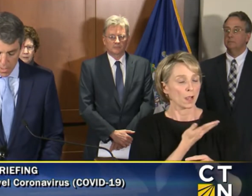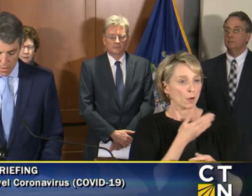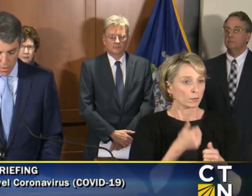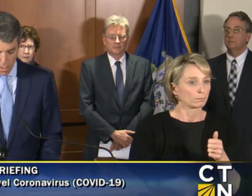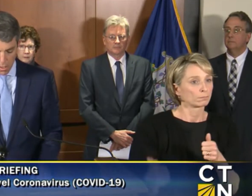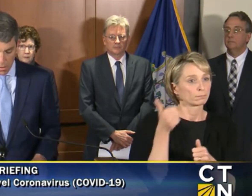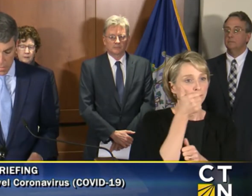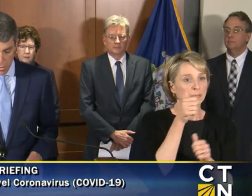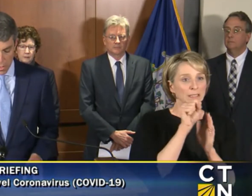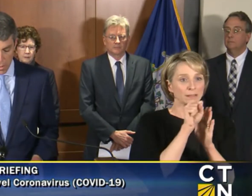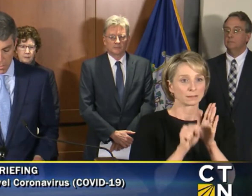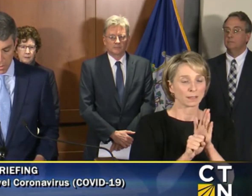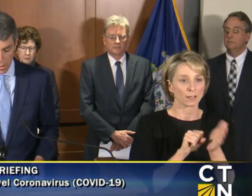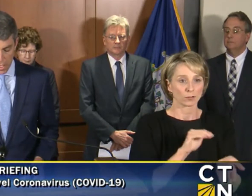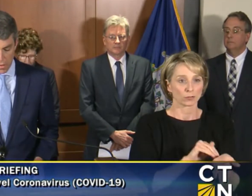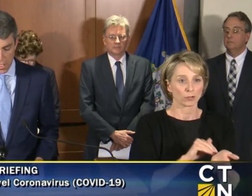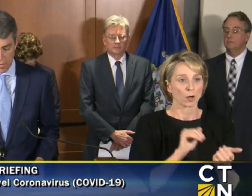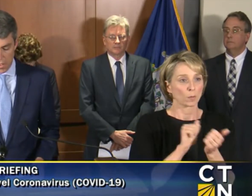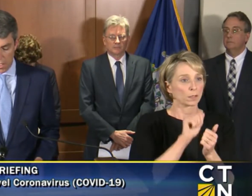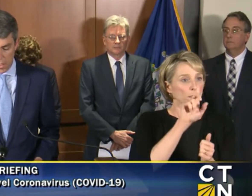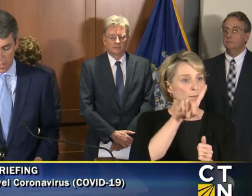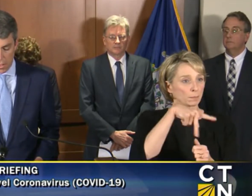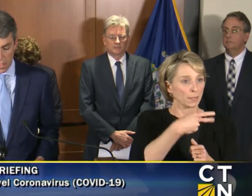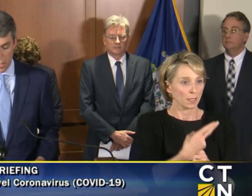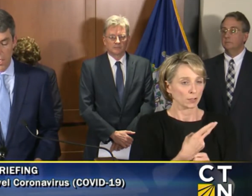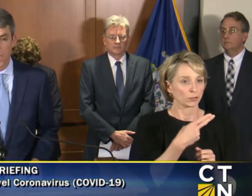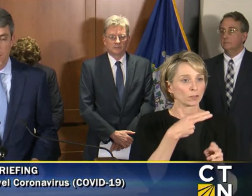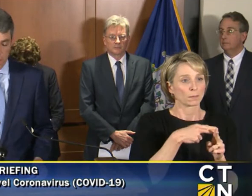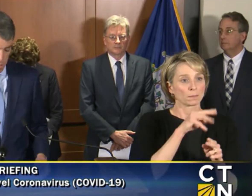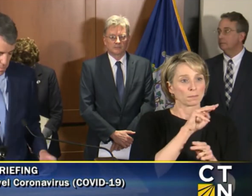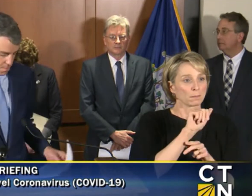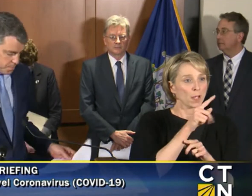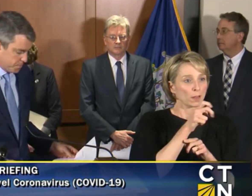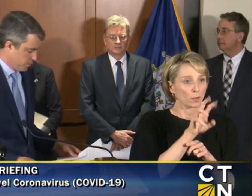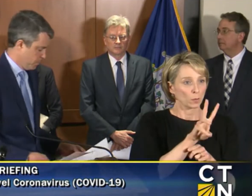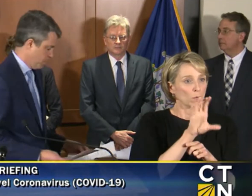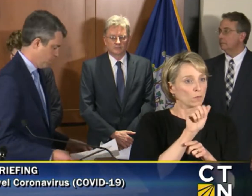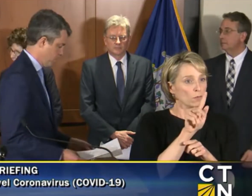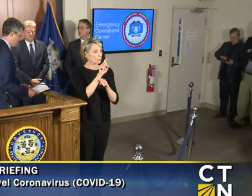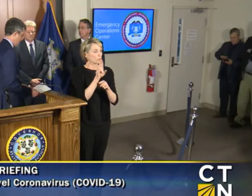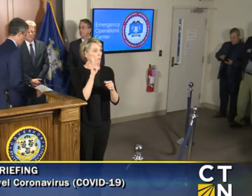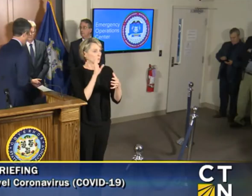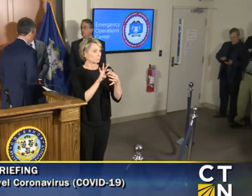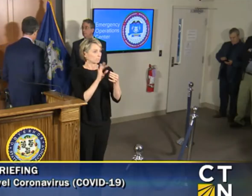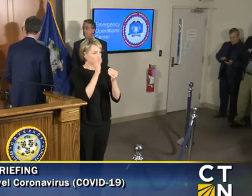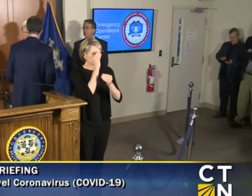Dr. Matthew Carter, with the Department of Public Health, to give us an update on cases.